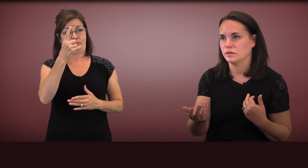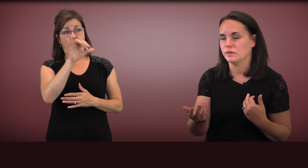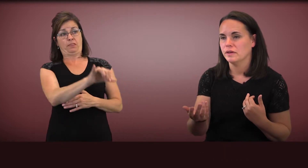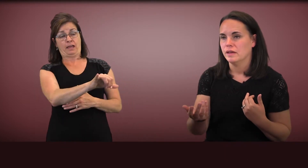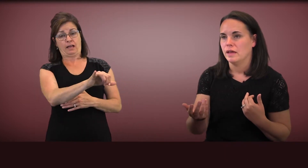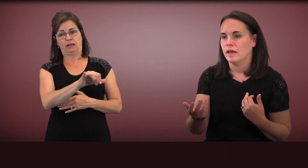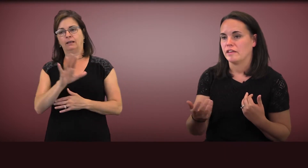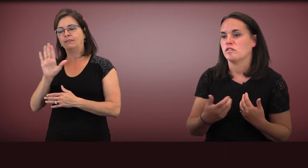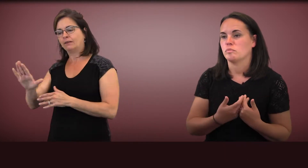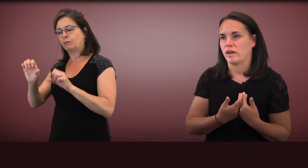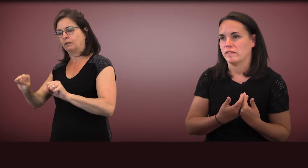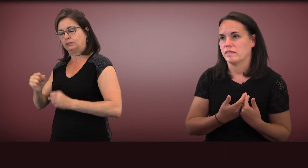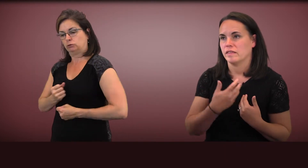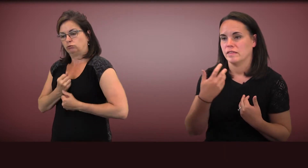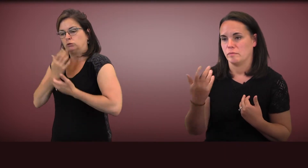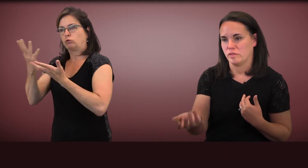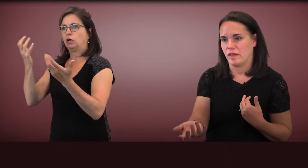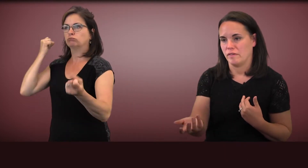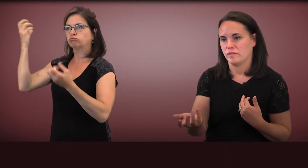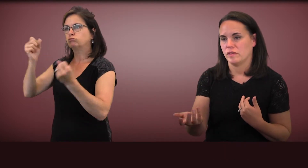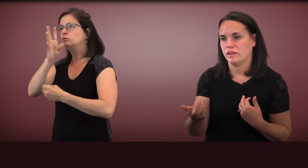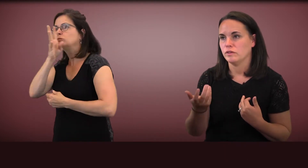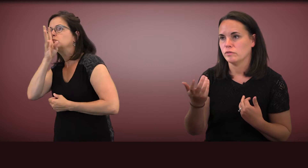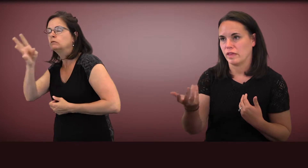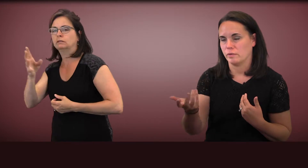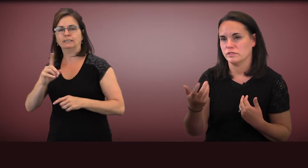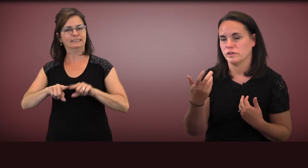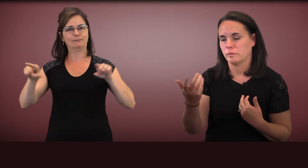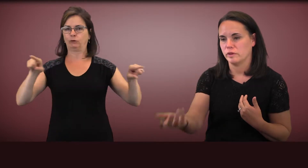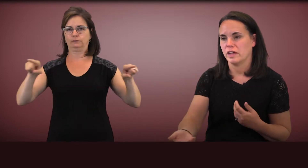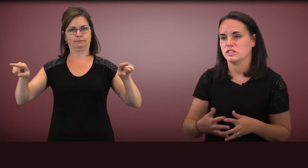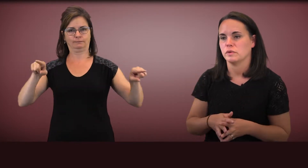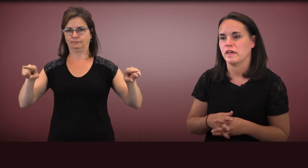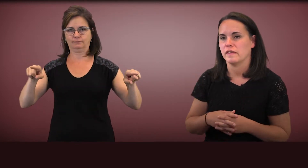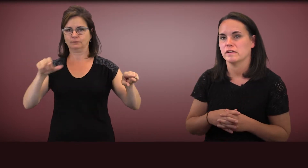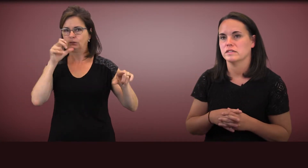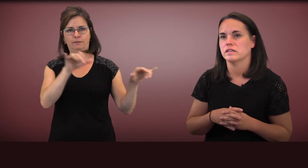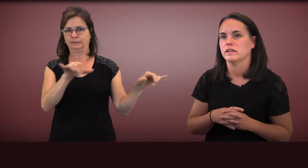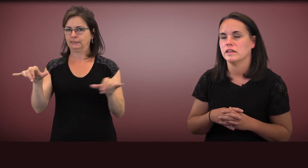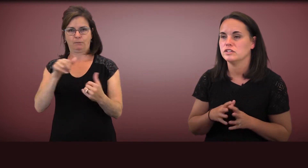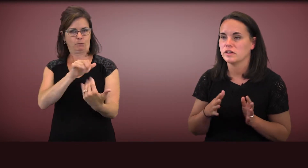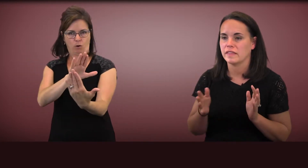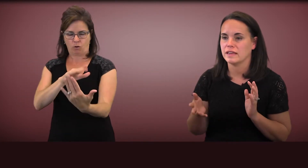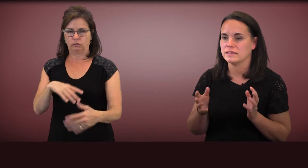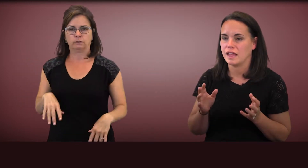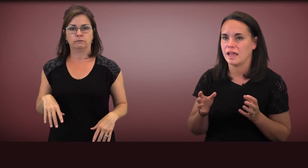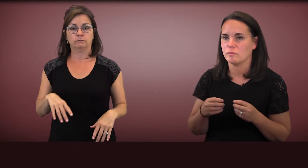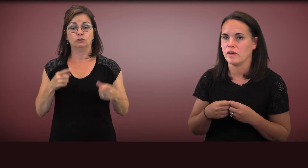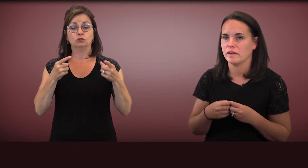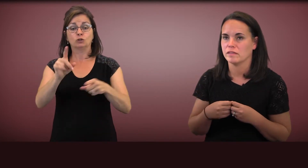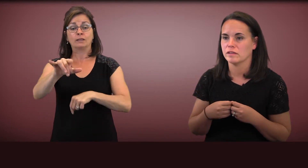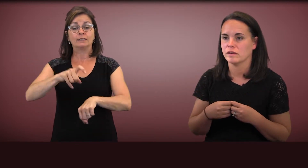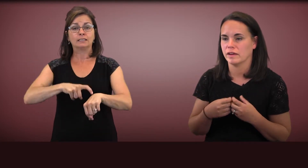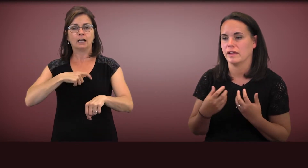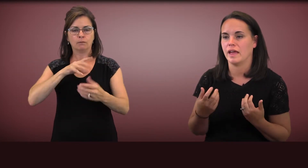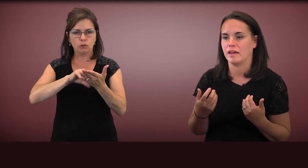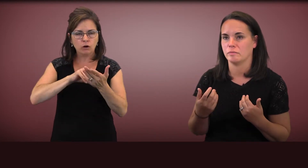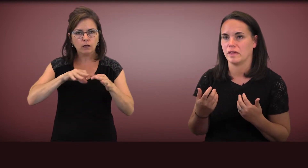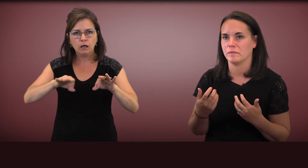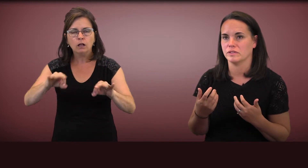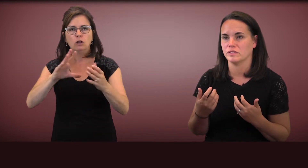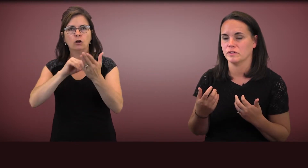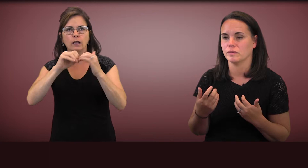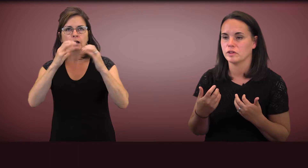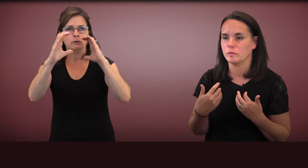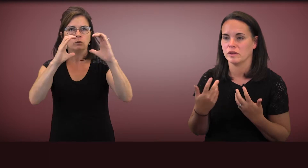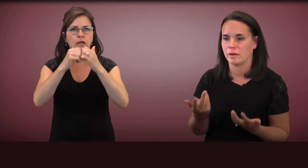ability to express themselves and use language for communication with others. And during that time, while they're learning how to